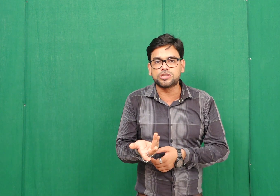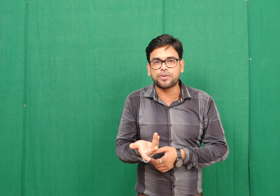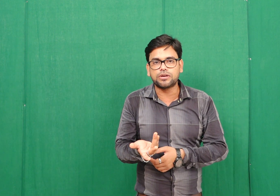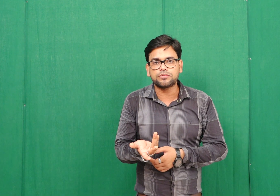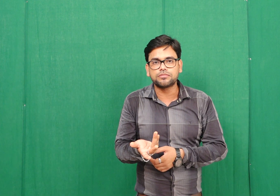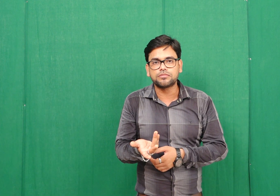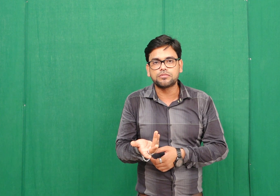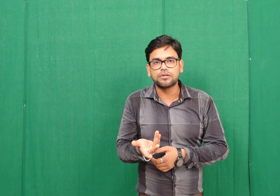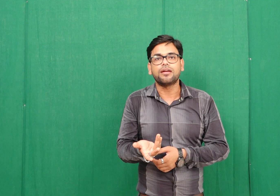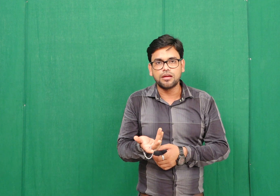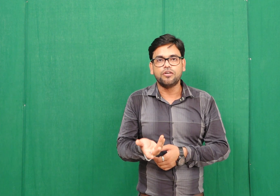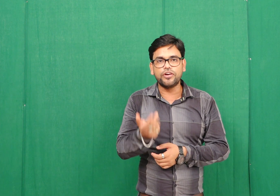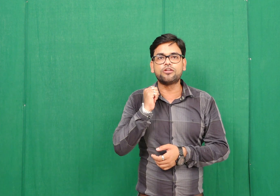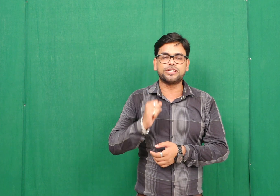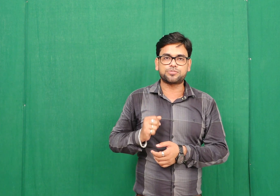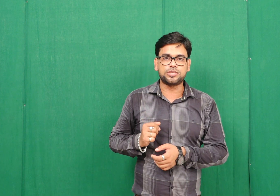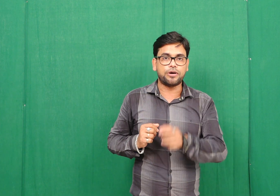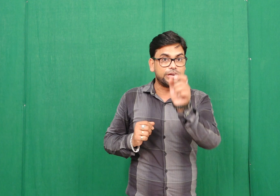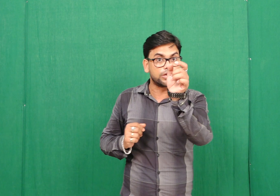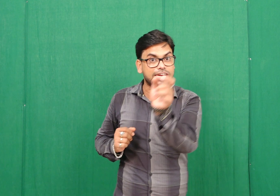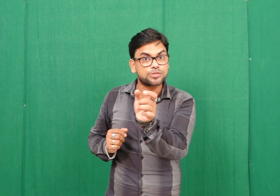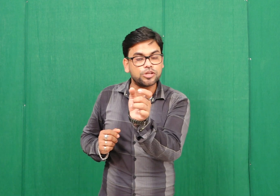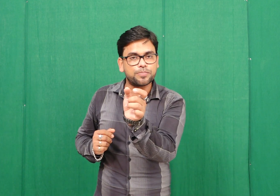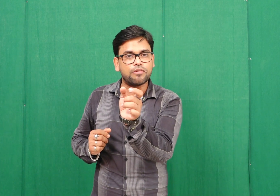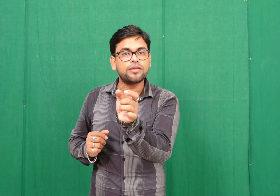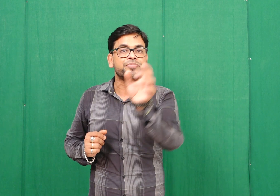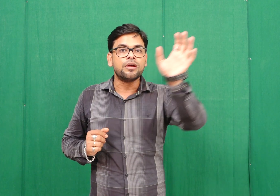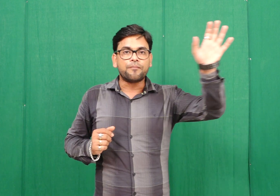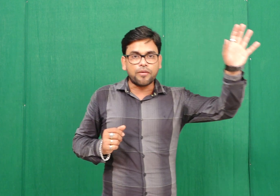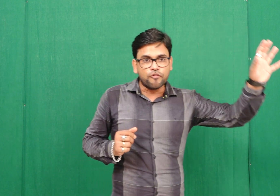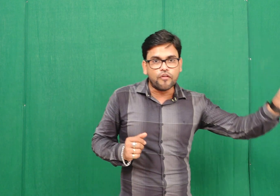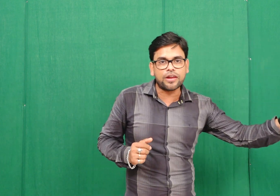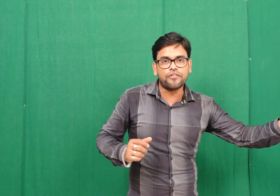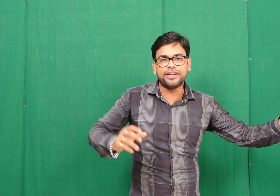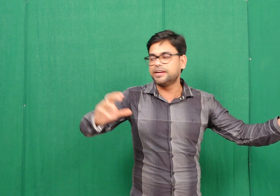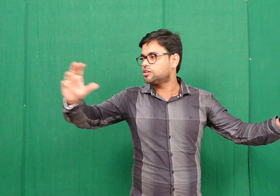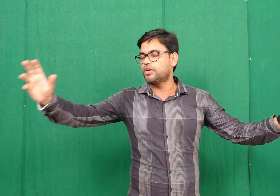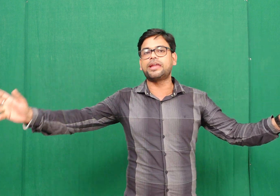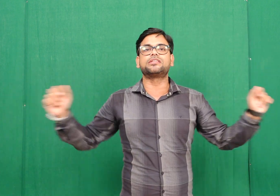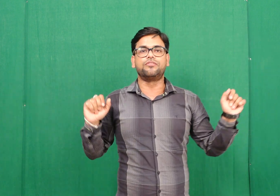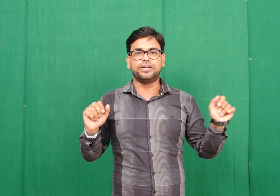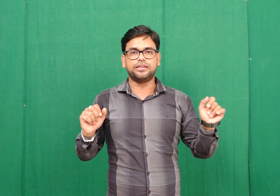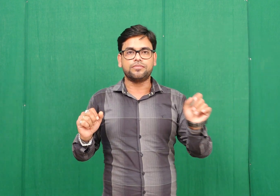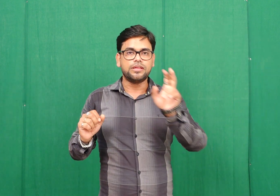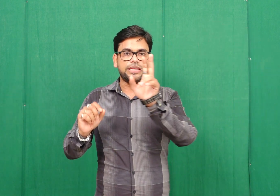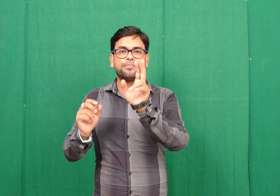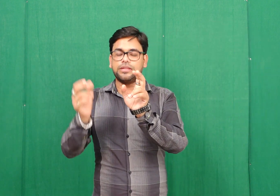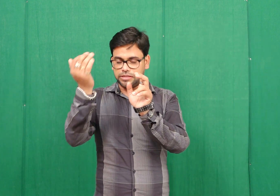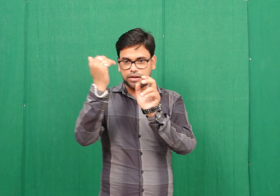power? Where it will transfer the power? It will transfer the power from one winding to another winding. That means